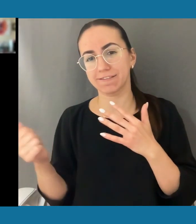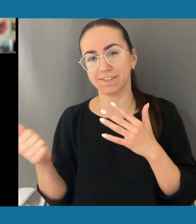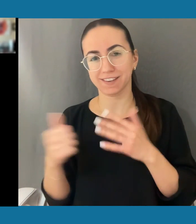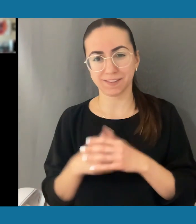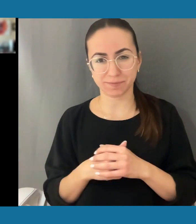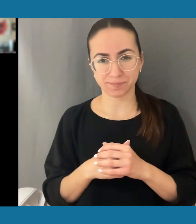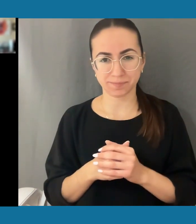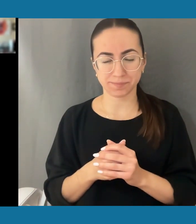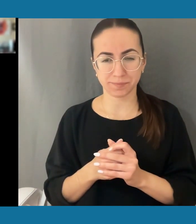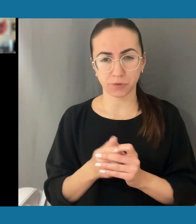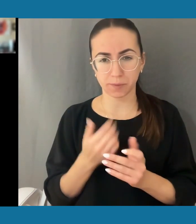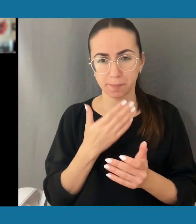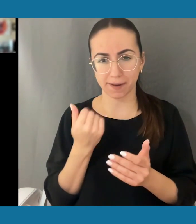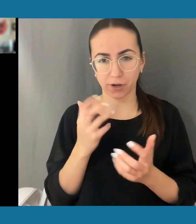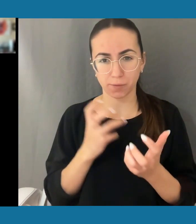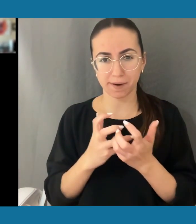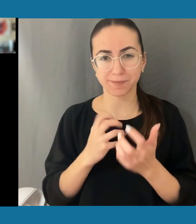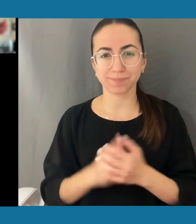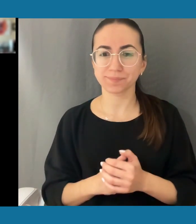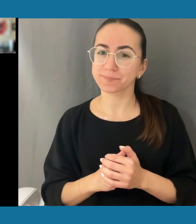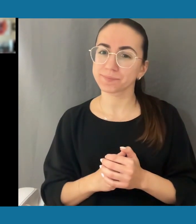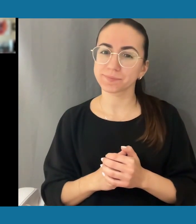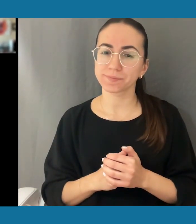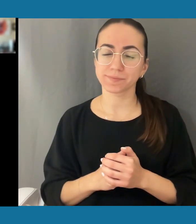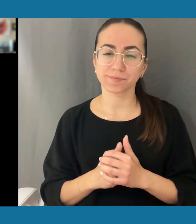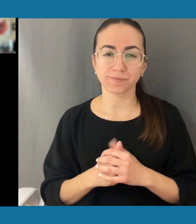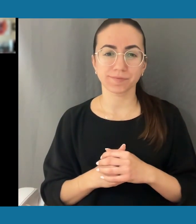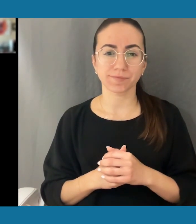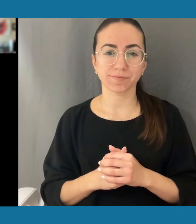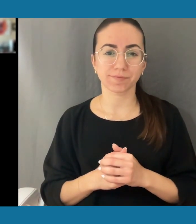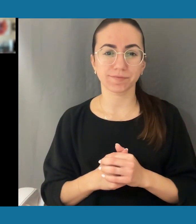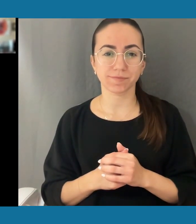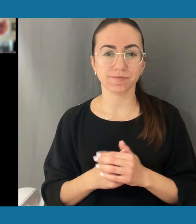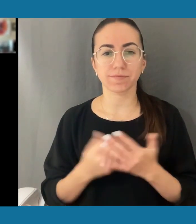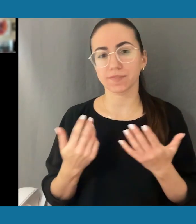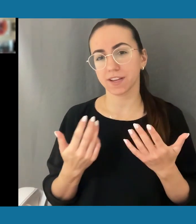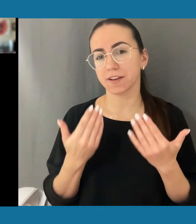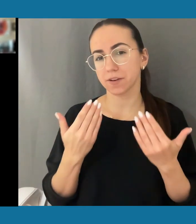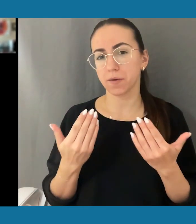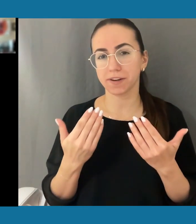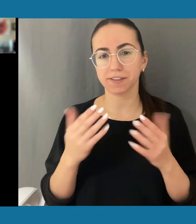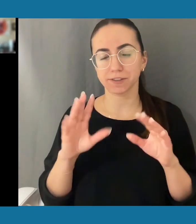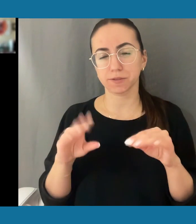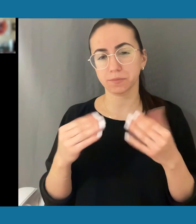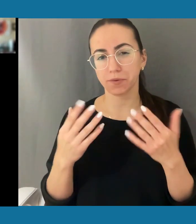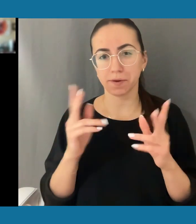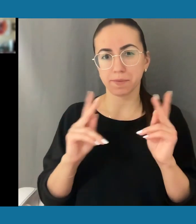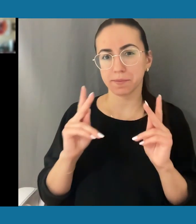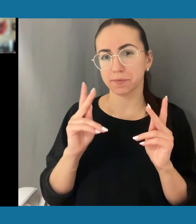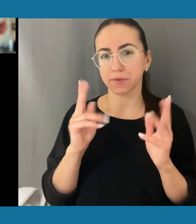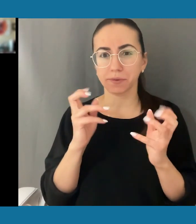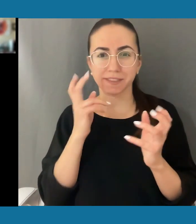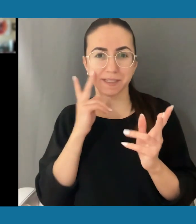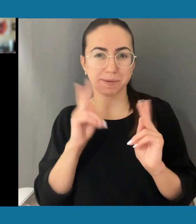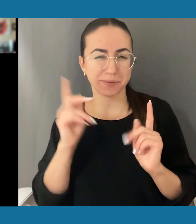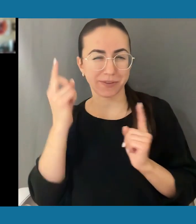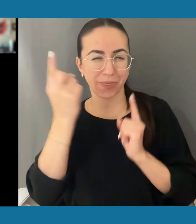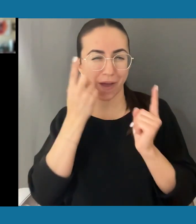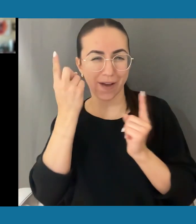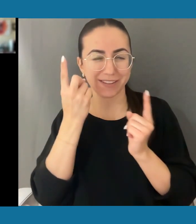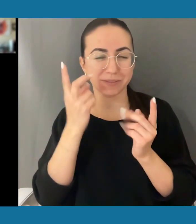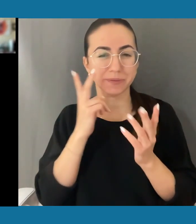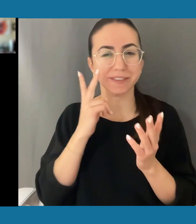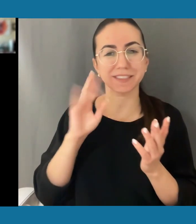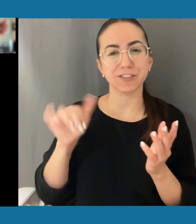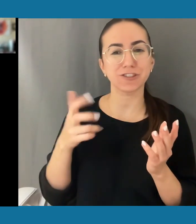be a better option? And so just to kind of get people's thoughts, we'll let